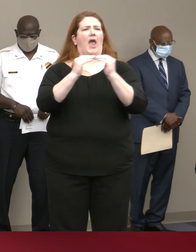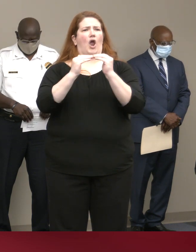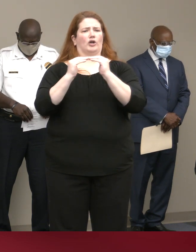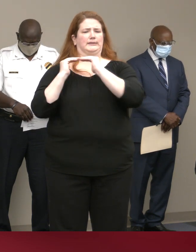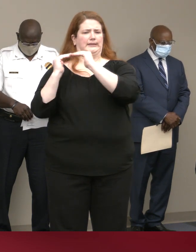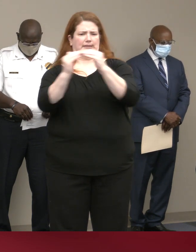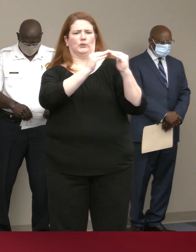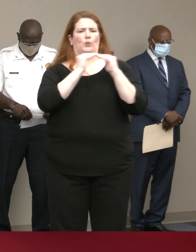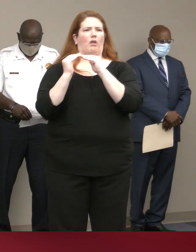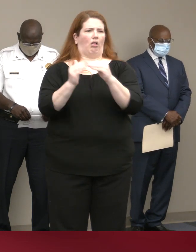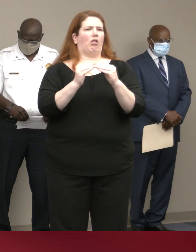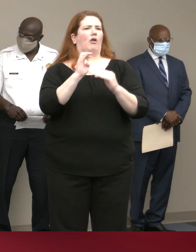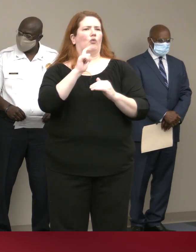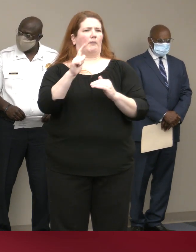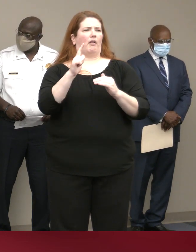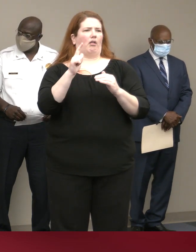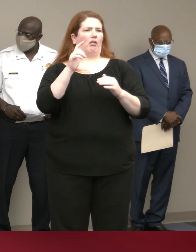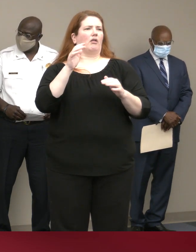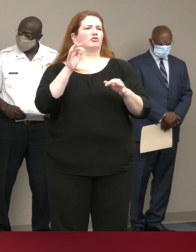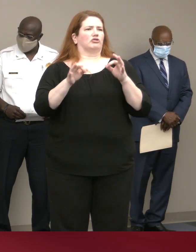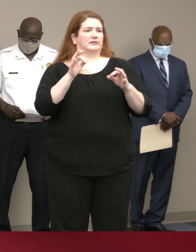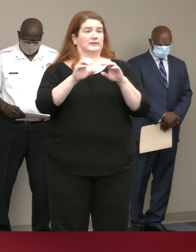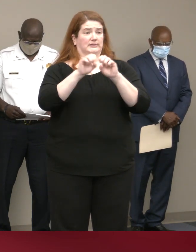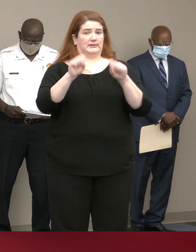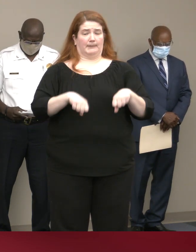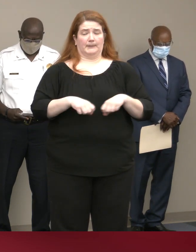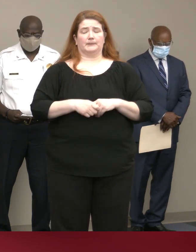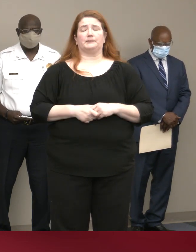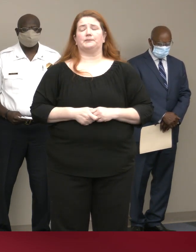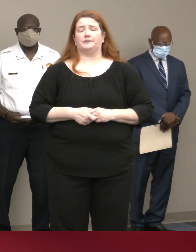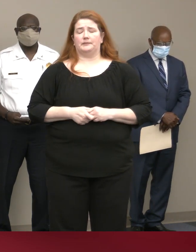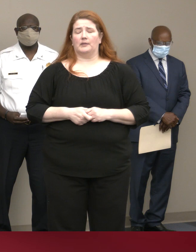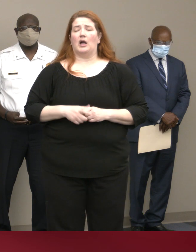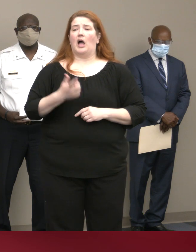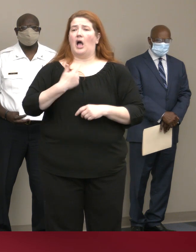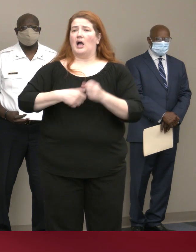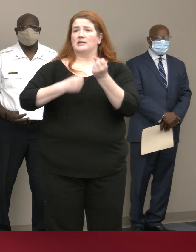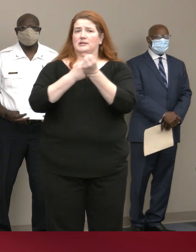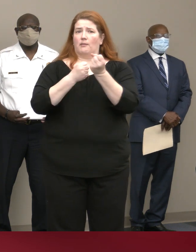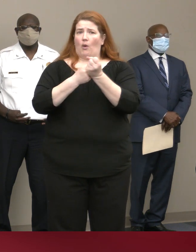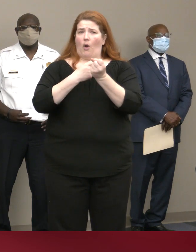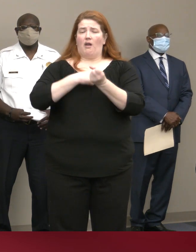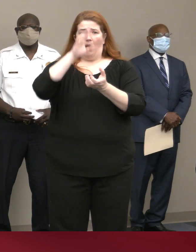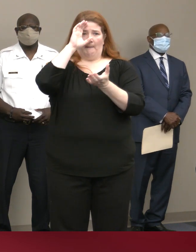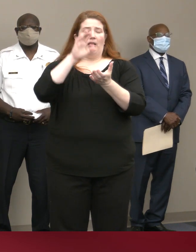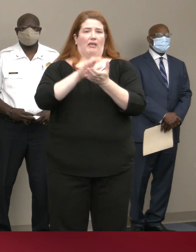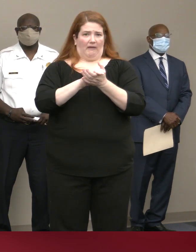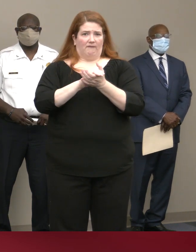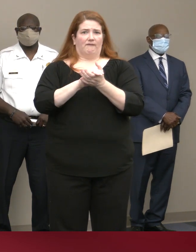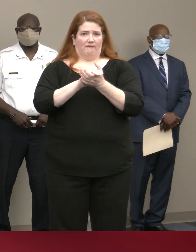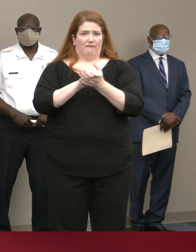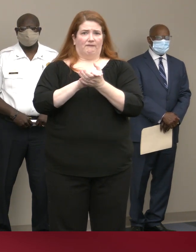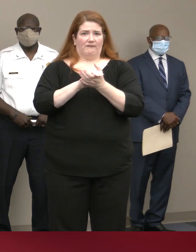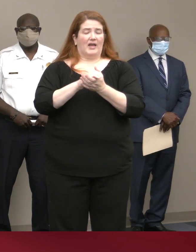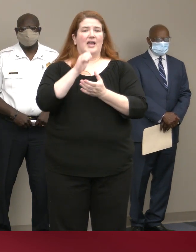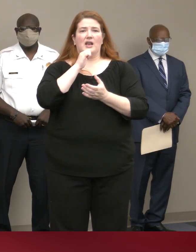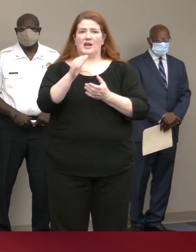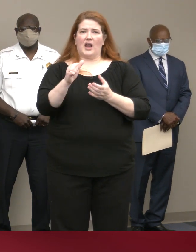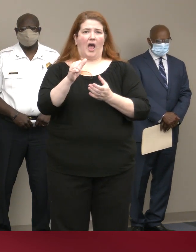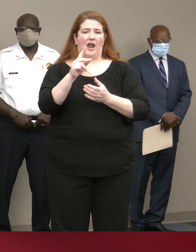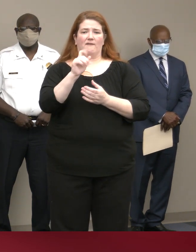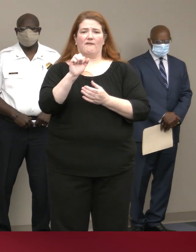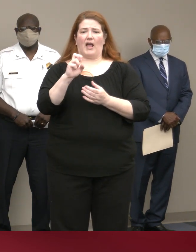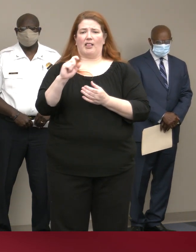criminal justice system. I fully support and strongly believe in the power of nonviolent